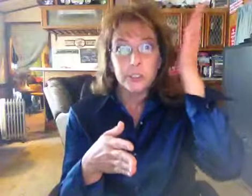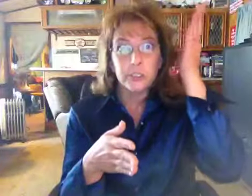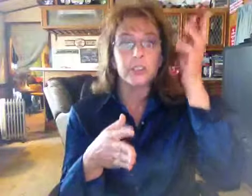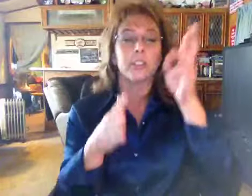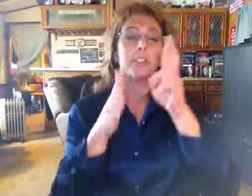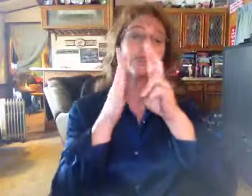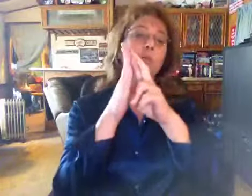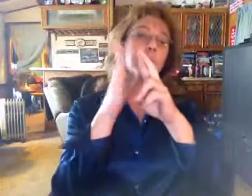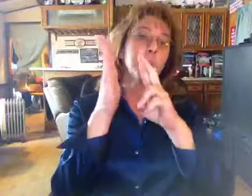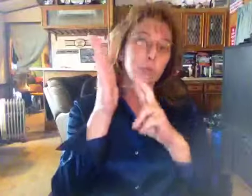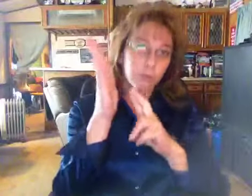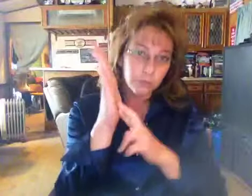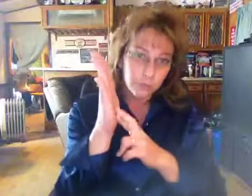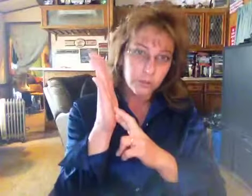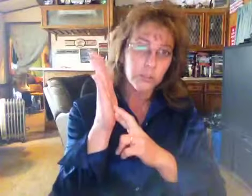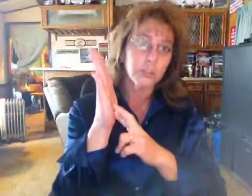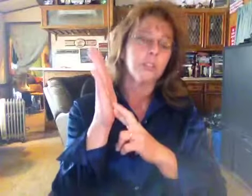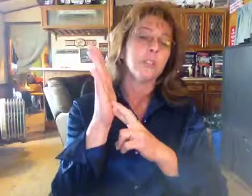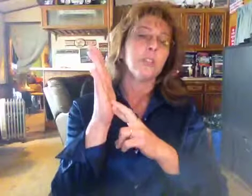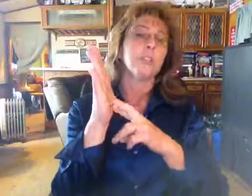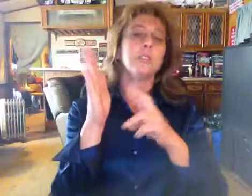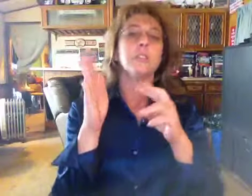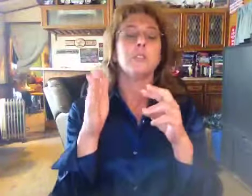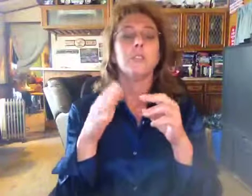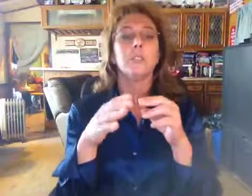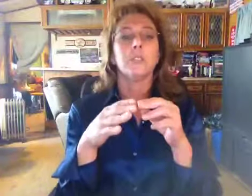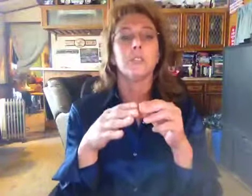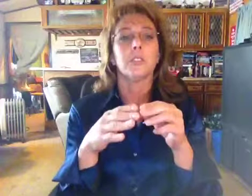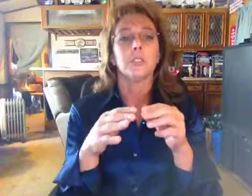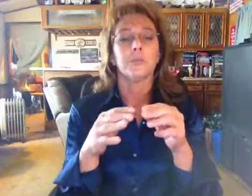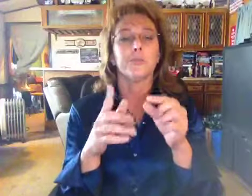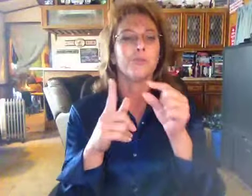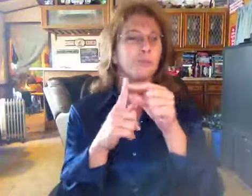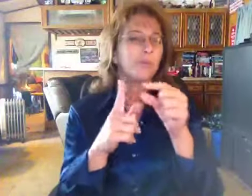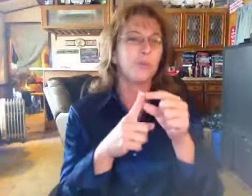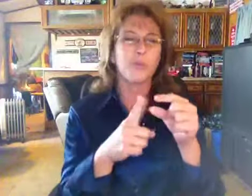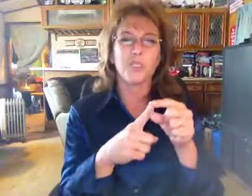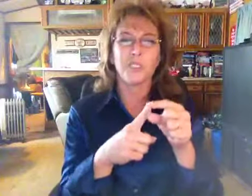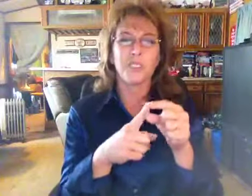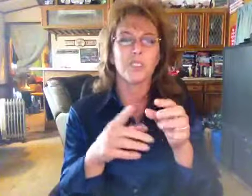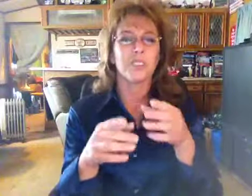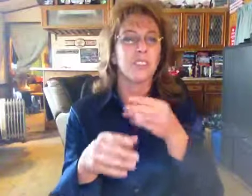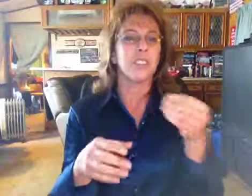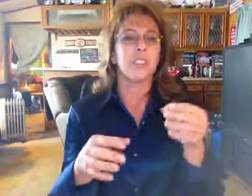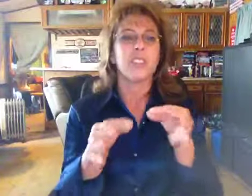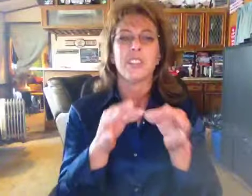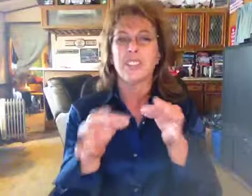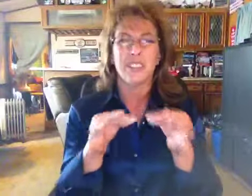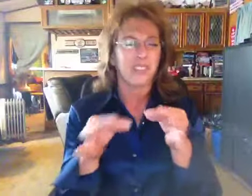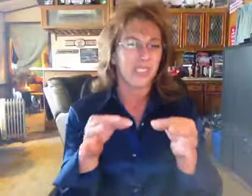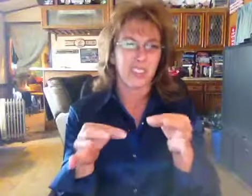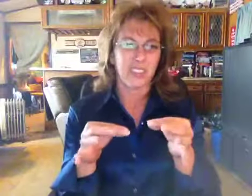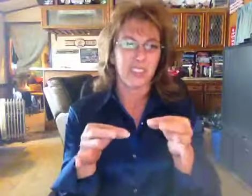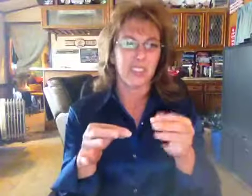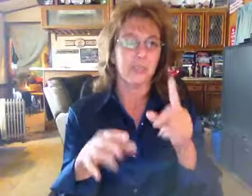about rules and about all the grammar definitions and terms. And a lot of people remember